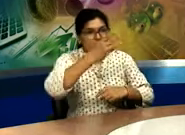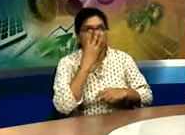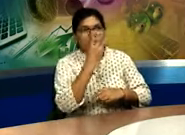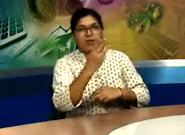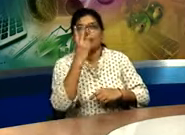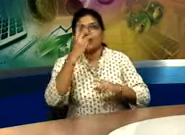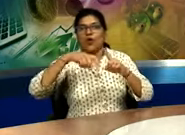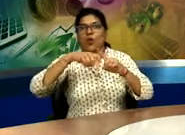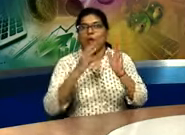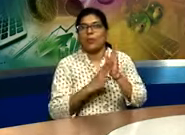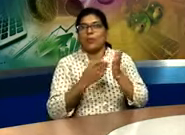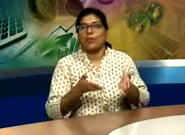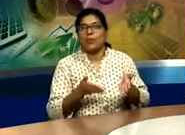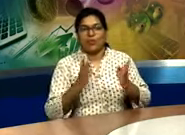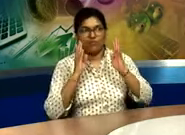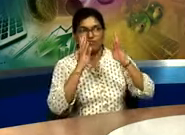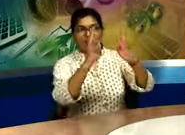green canopy for 3 kilometers.